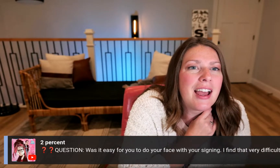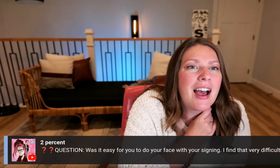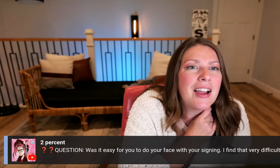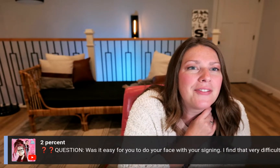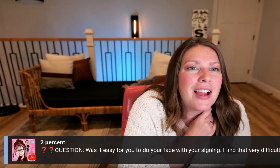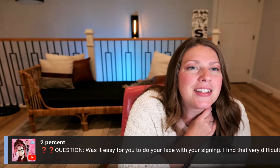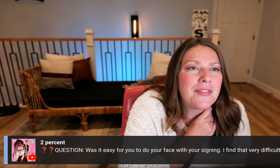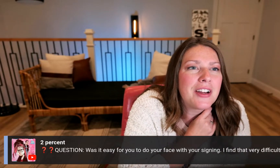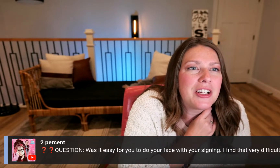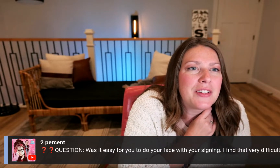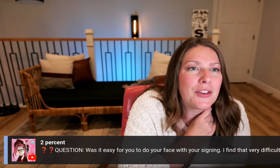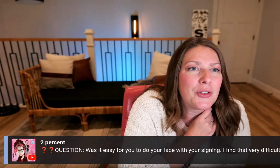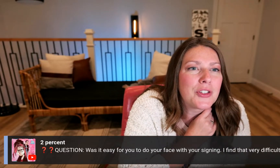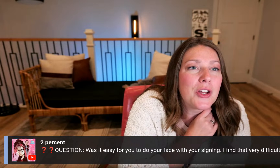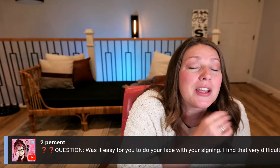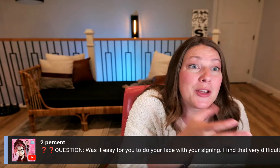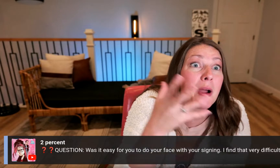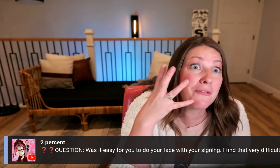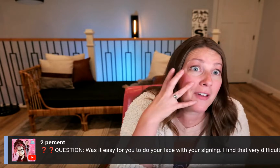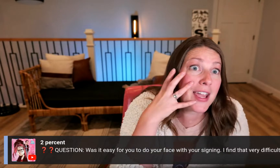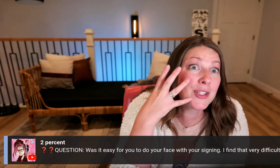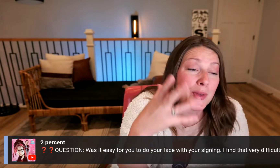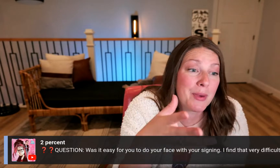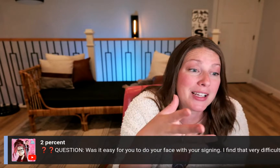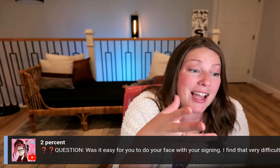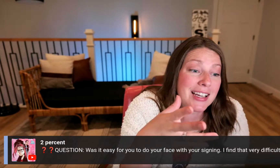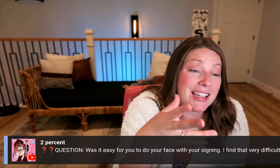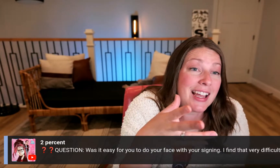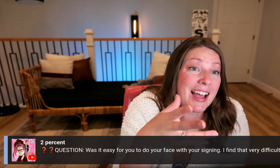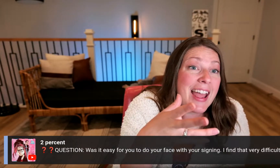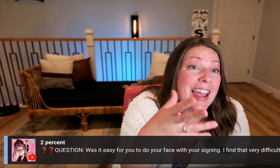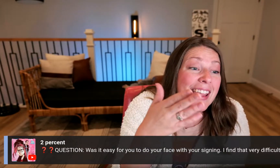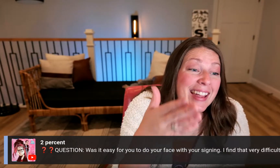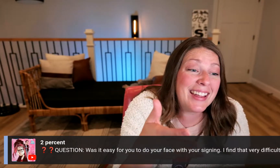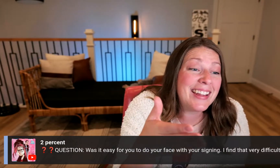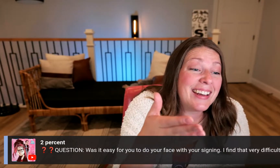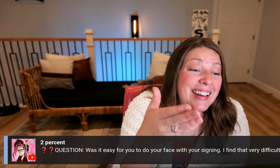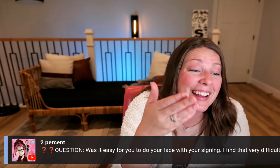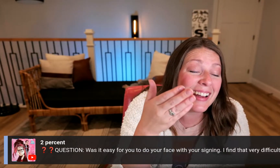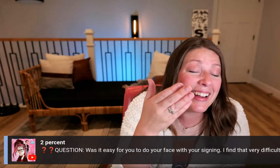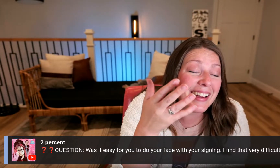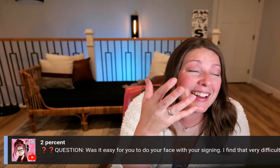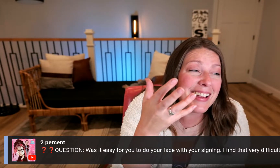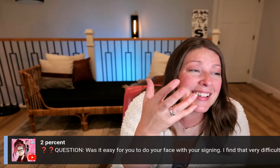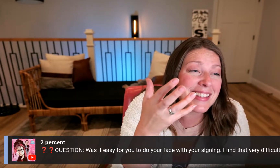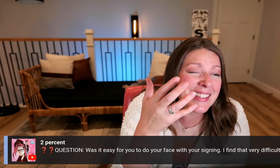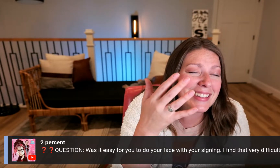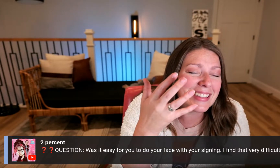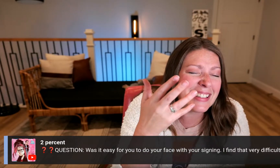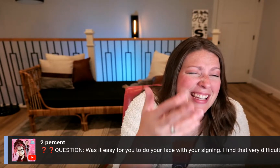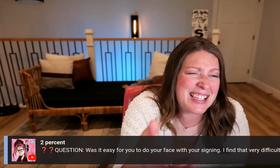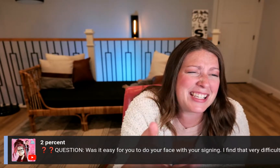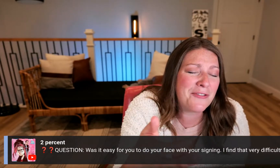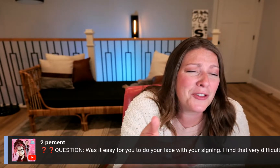I find that very difficult. Okay, so my face with my signing, it is easy for